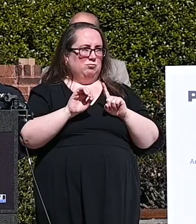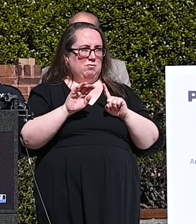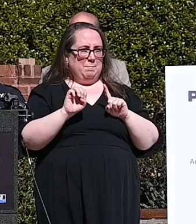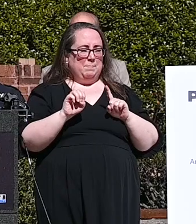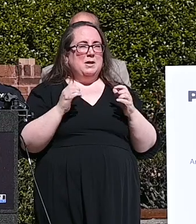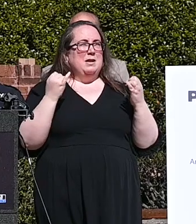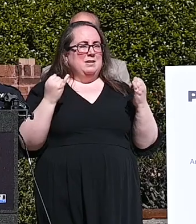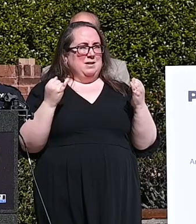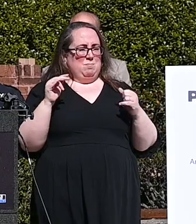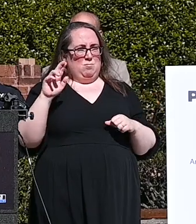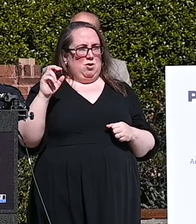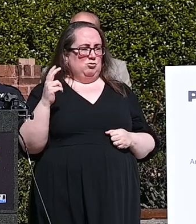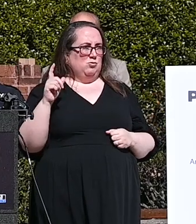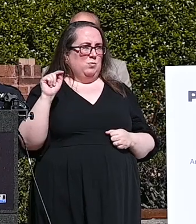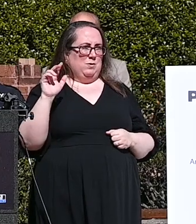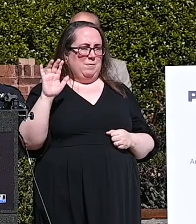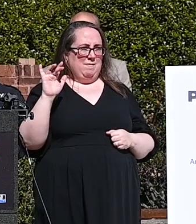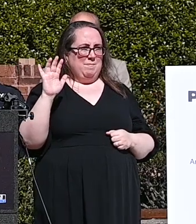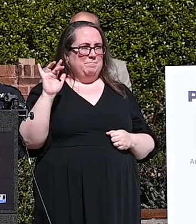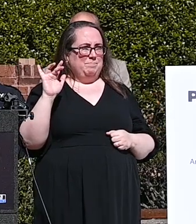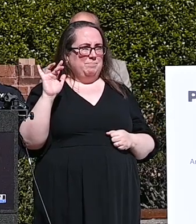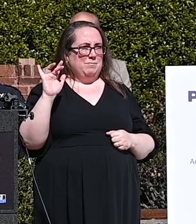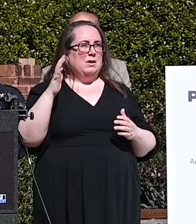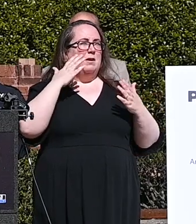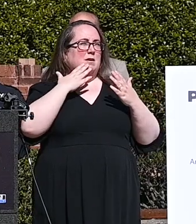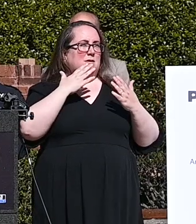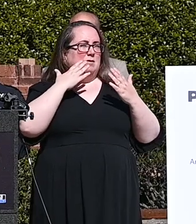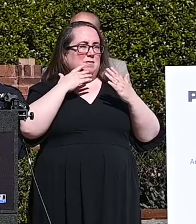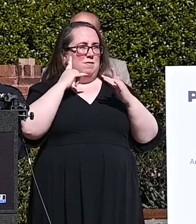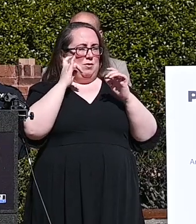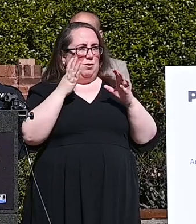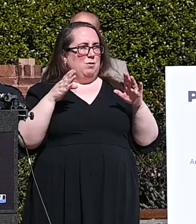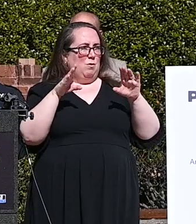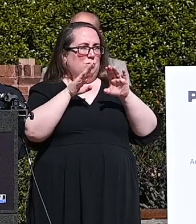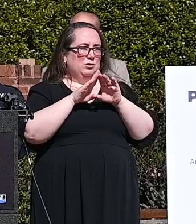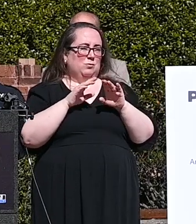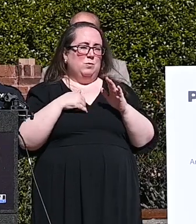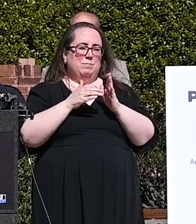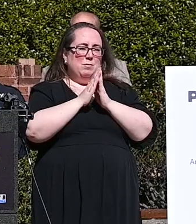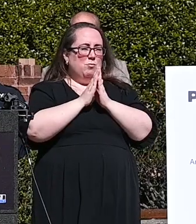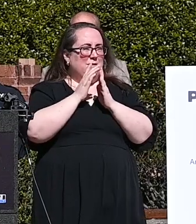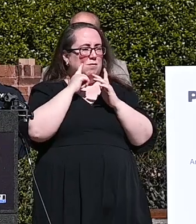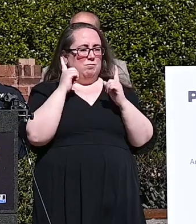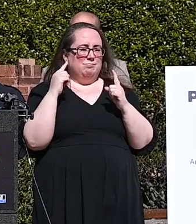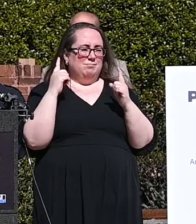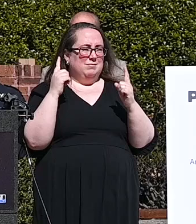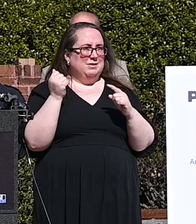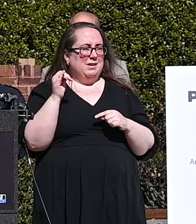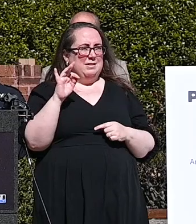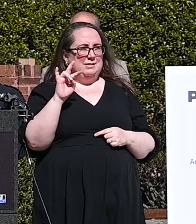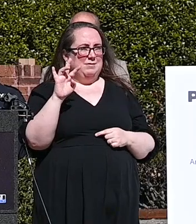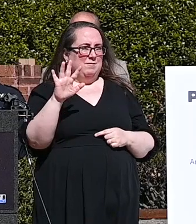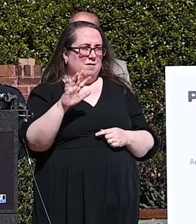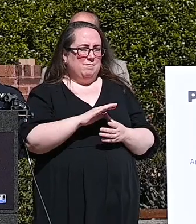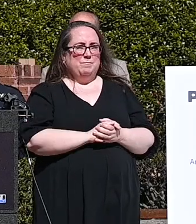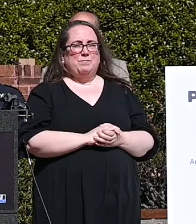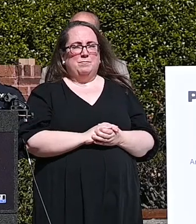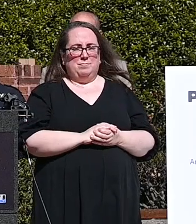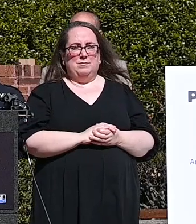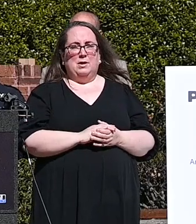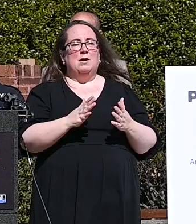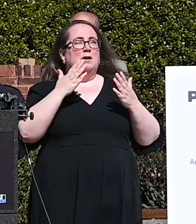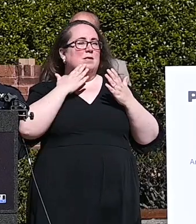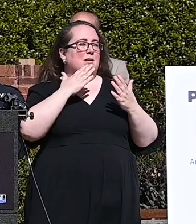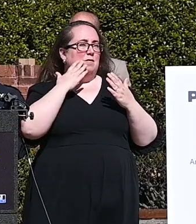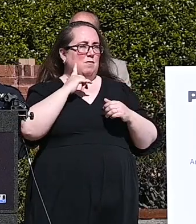Today, in March 2025, we are grateful to have the closure that we have been praying for since 1975. Thank